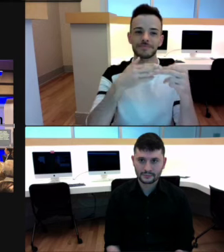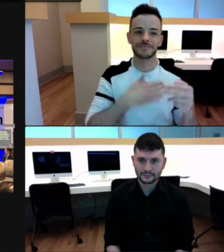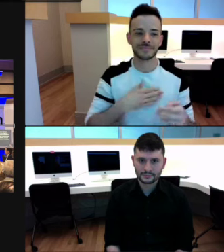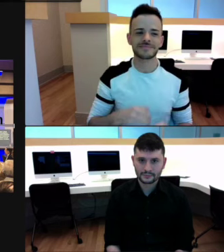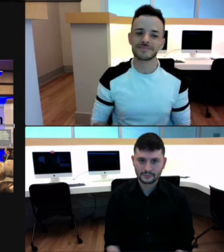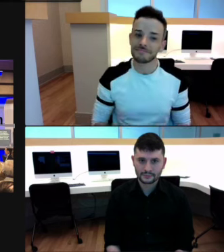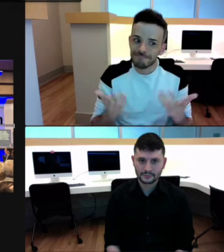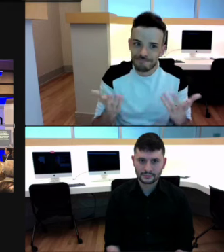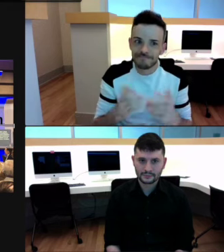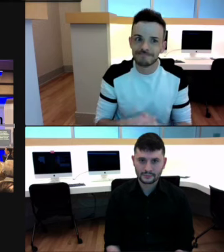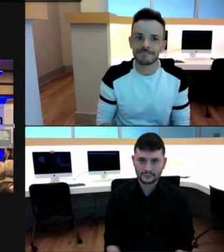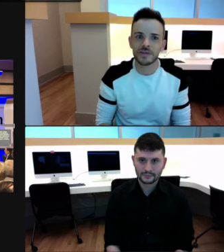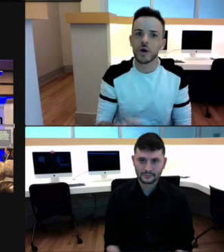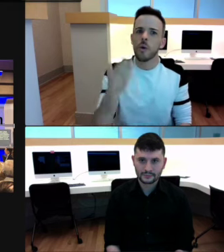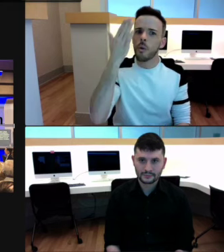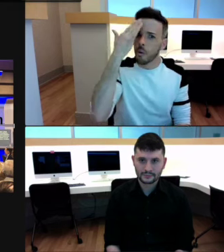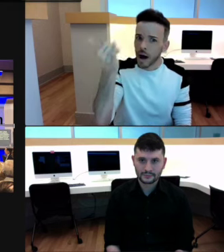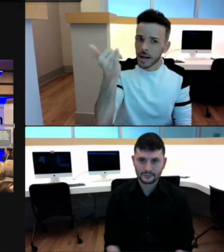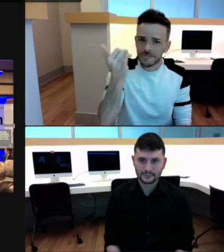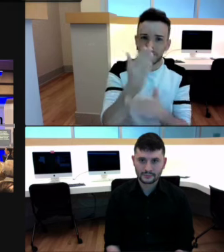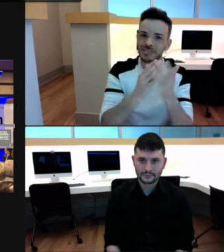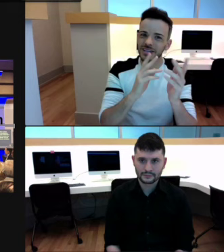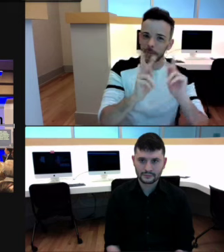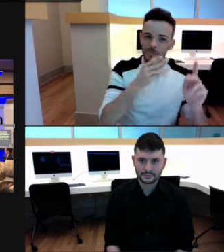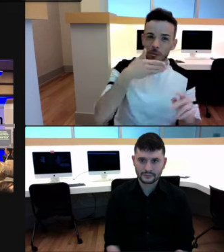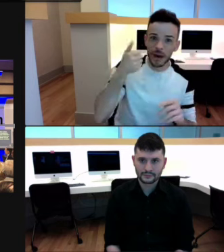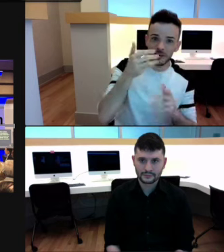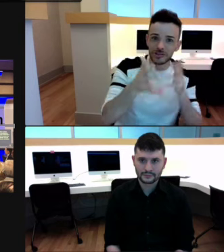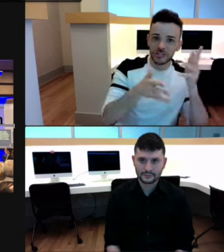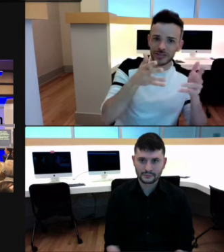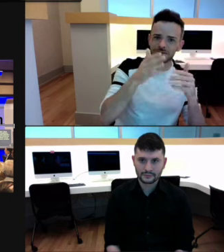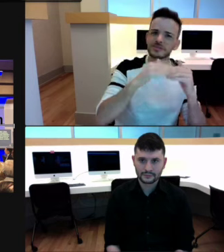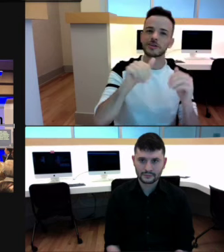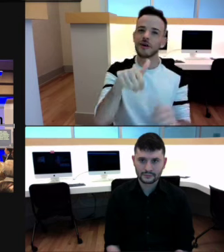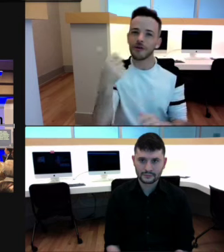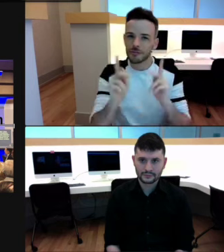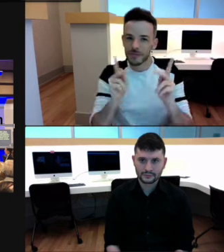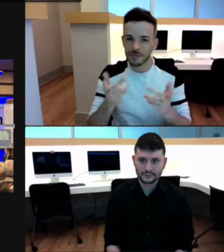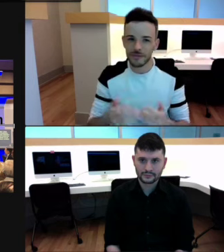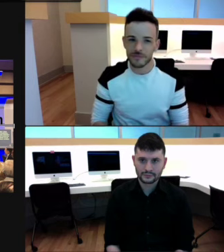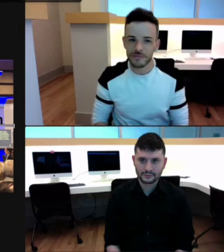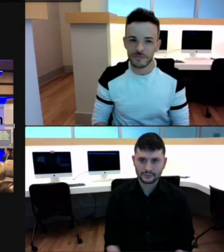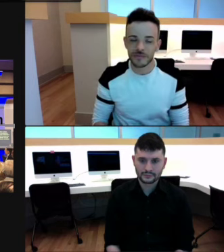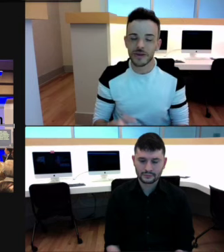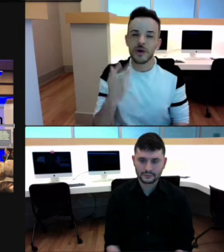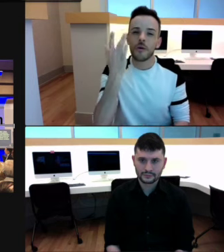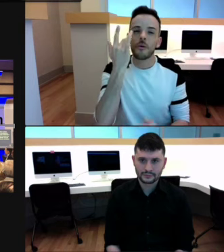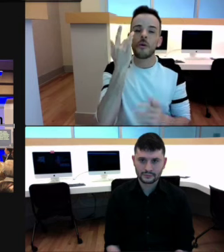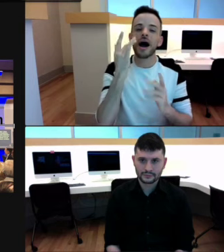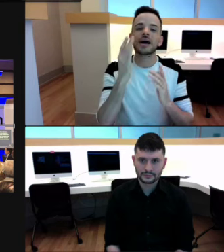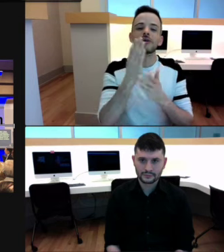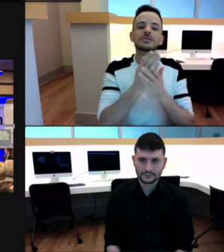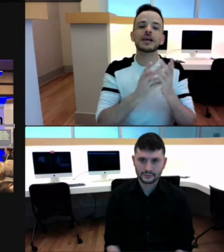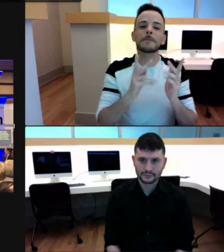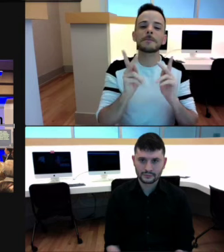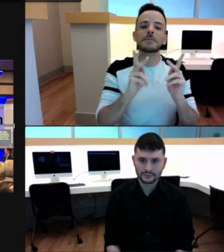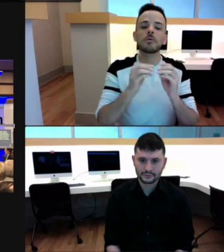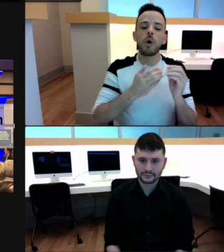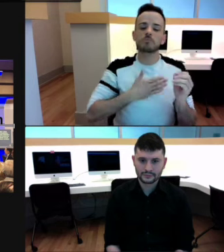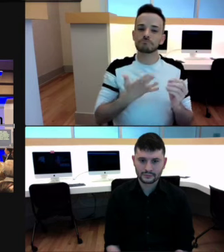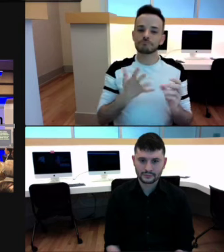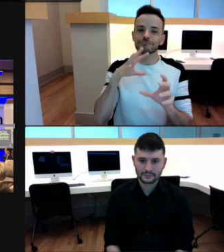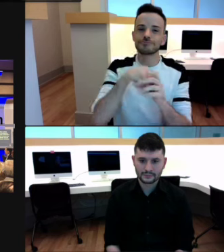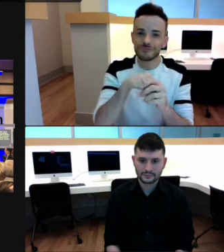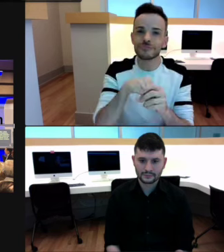Next slide, please. And this is, why are some people better with gesture than others? Why are some people